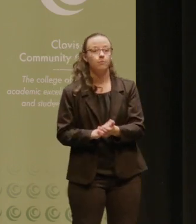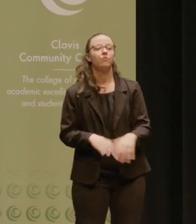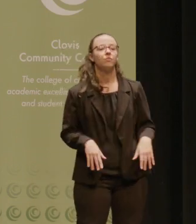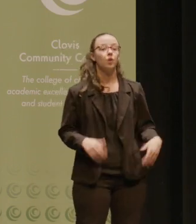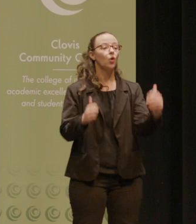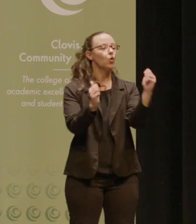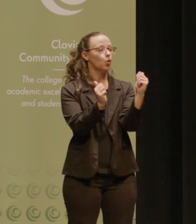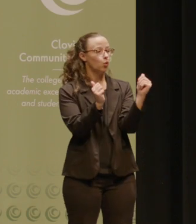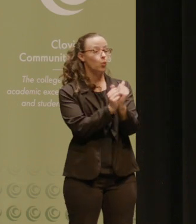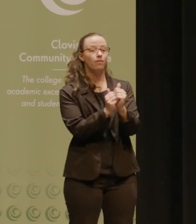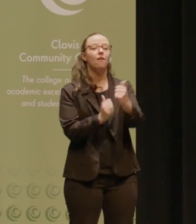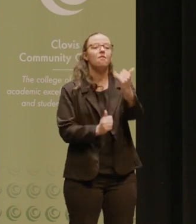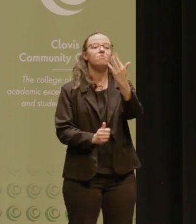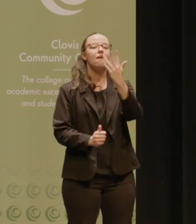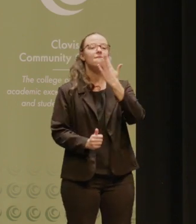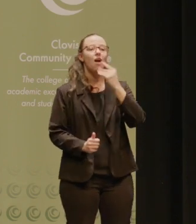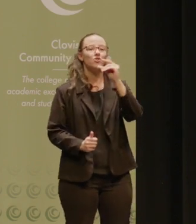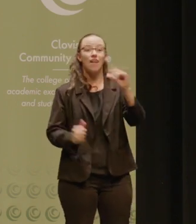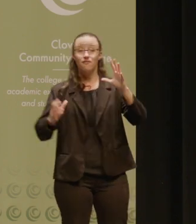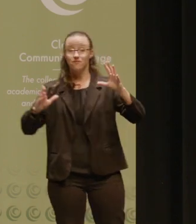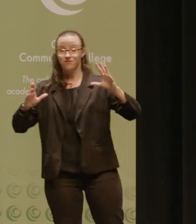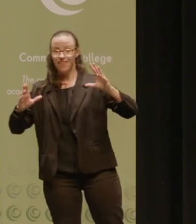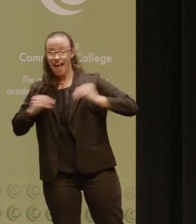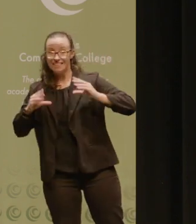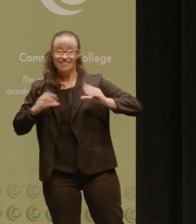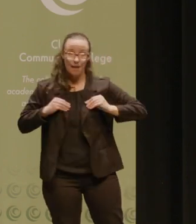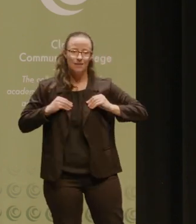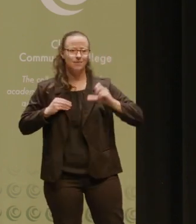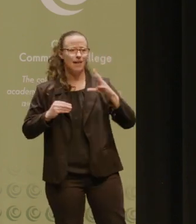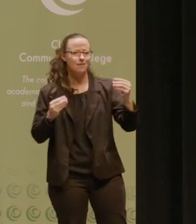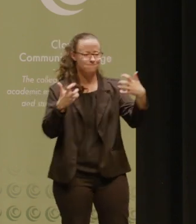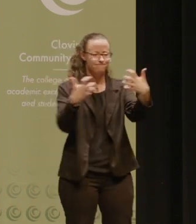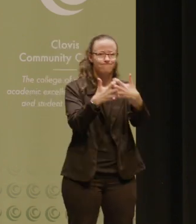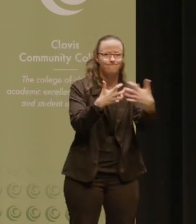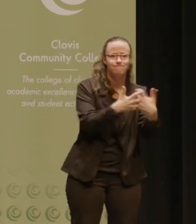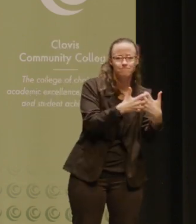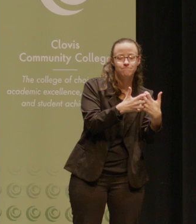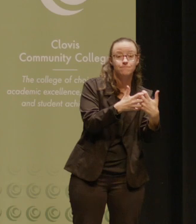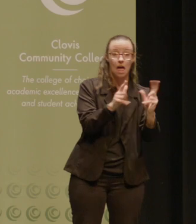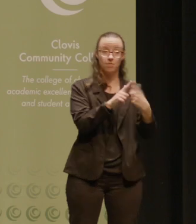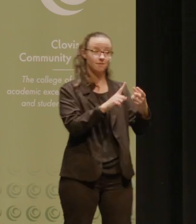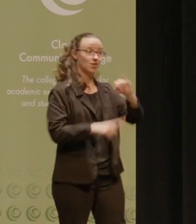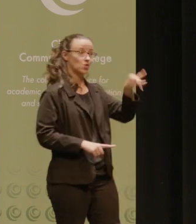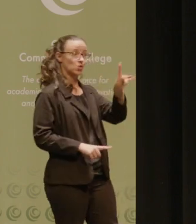With the colors of acceptance, with the colors of you belong. And then in